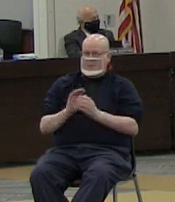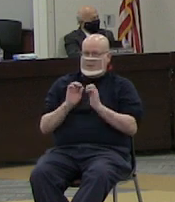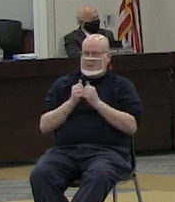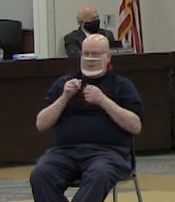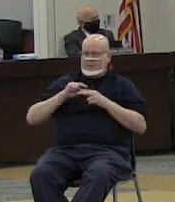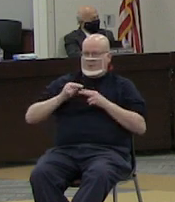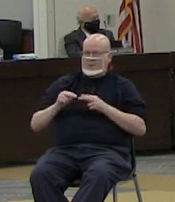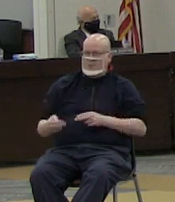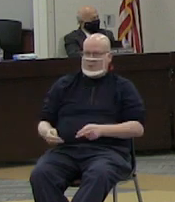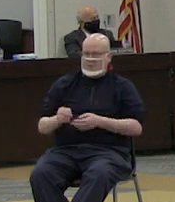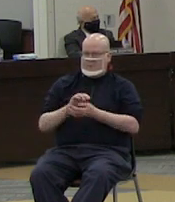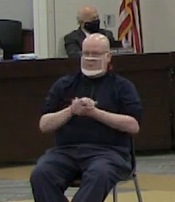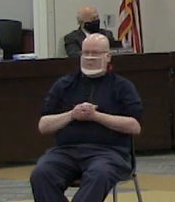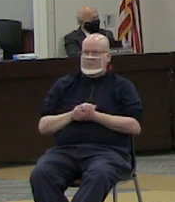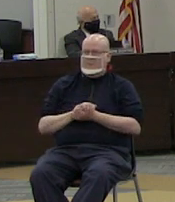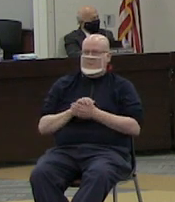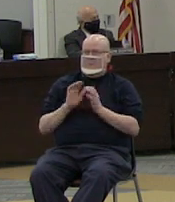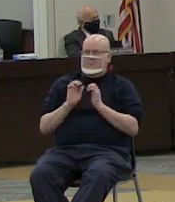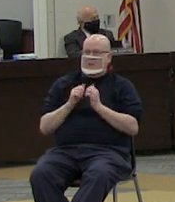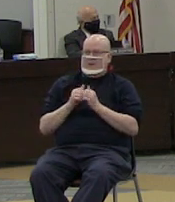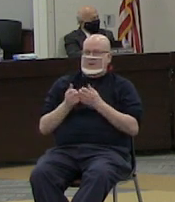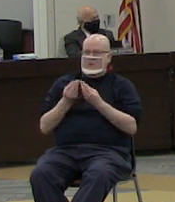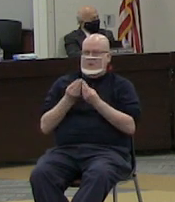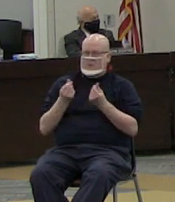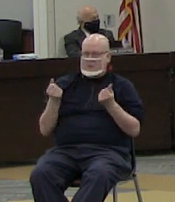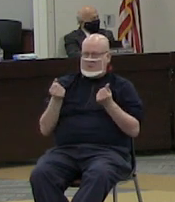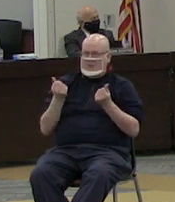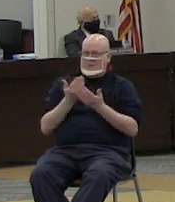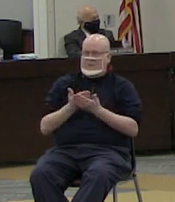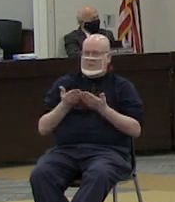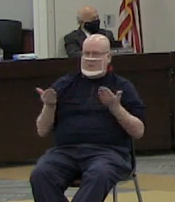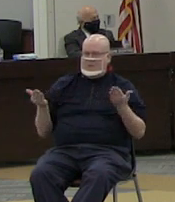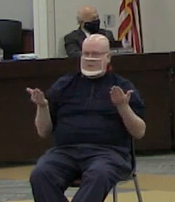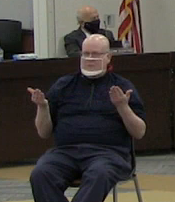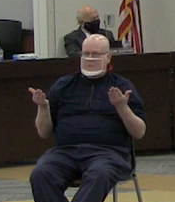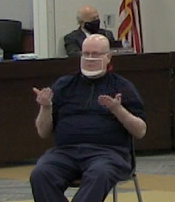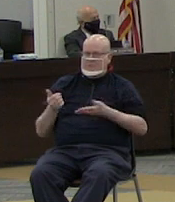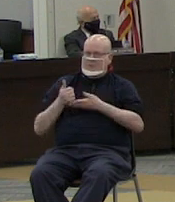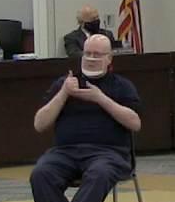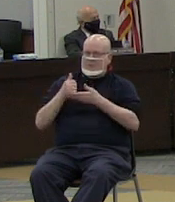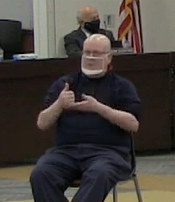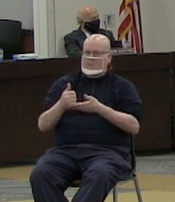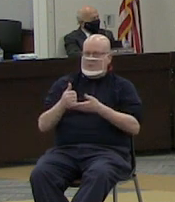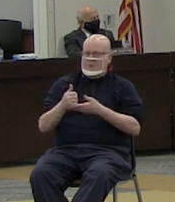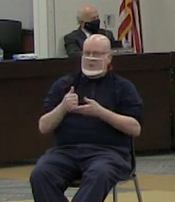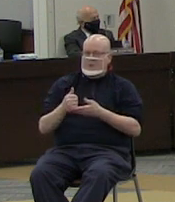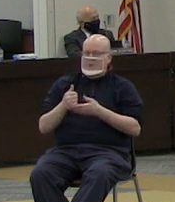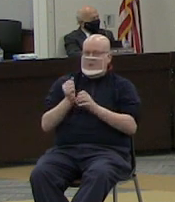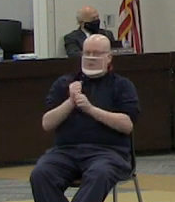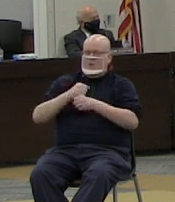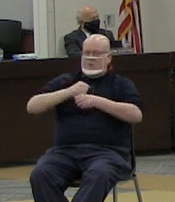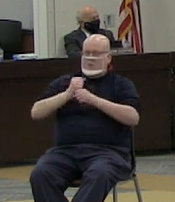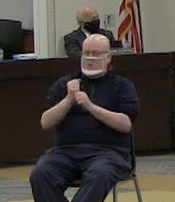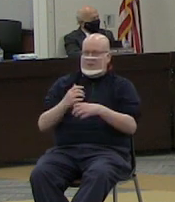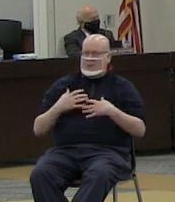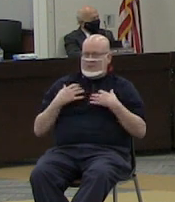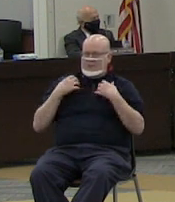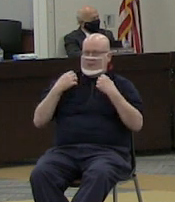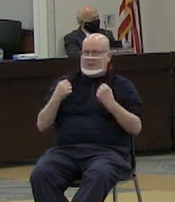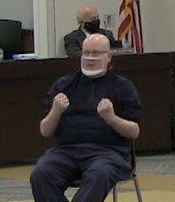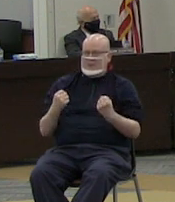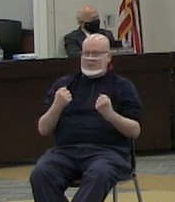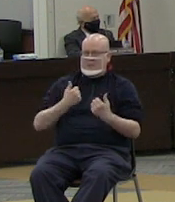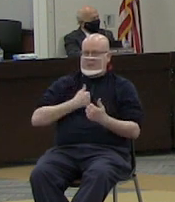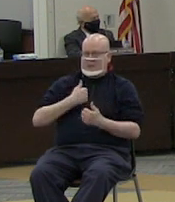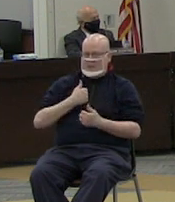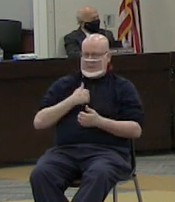weight, how to tackle some things to help create a healthier self.